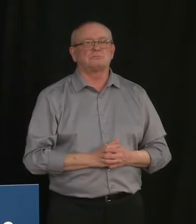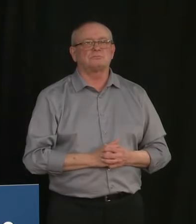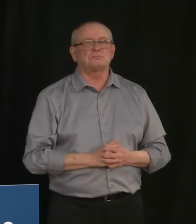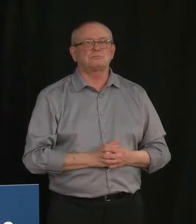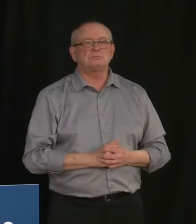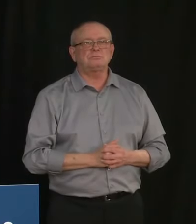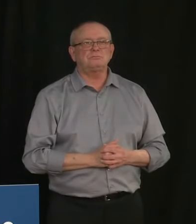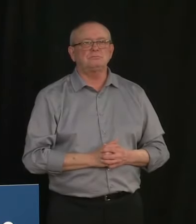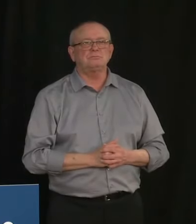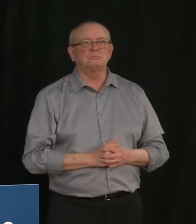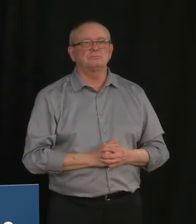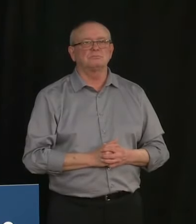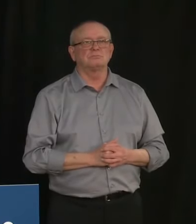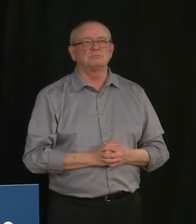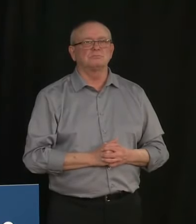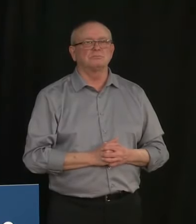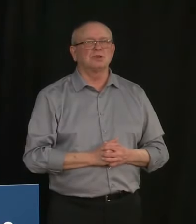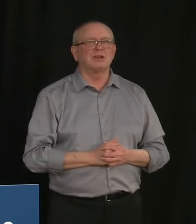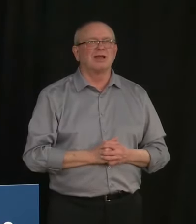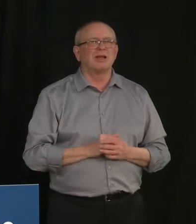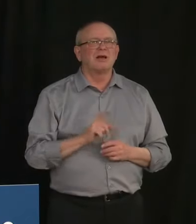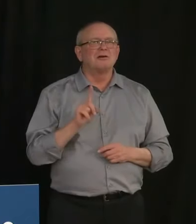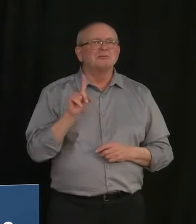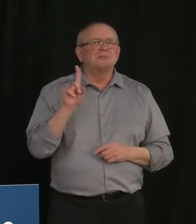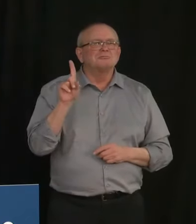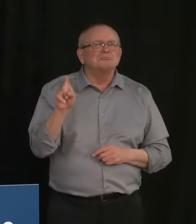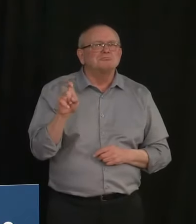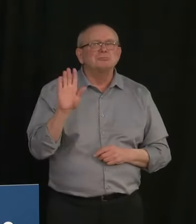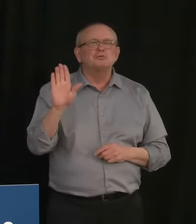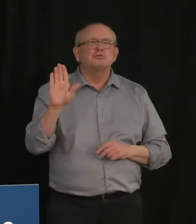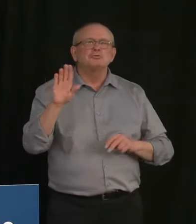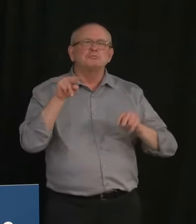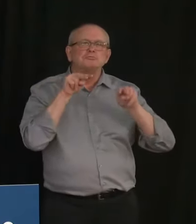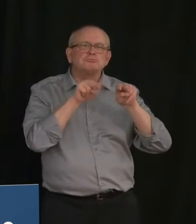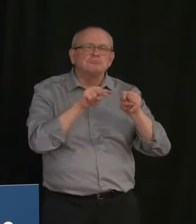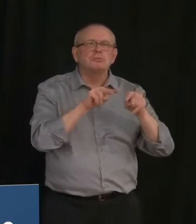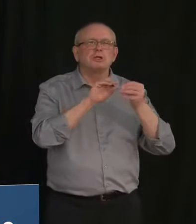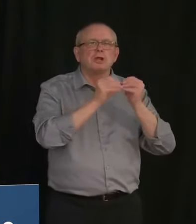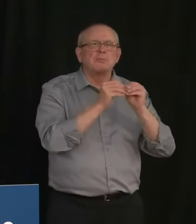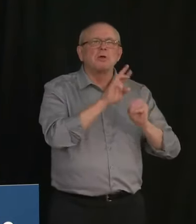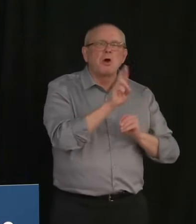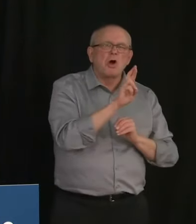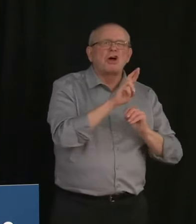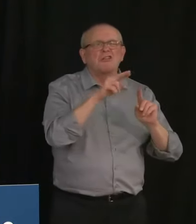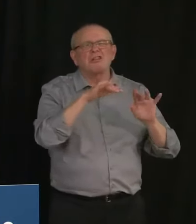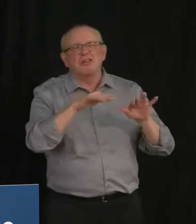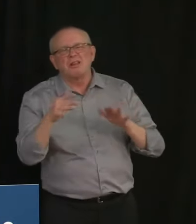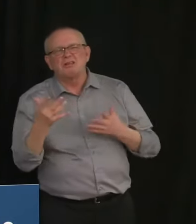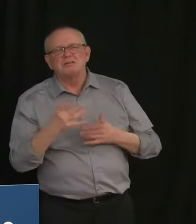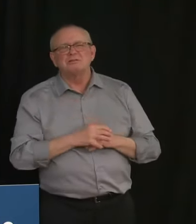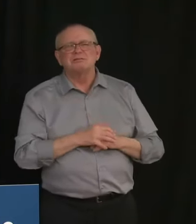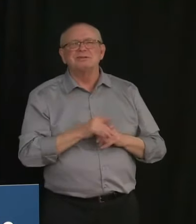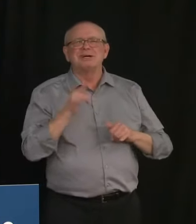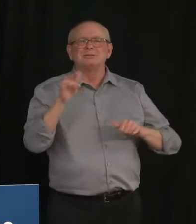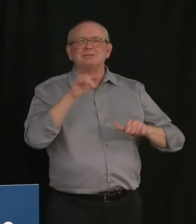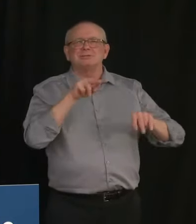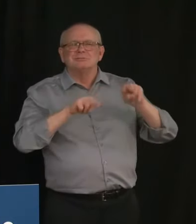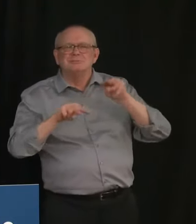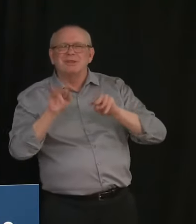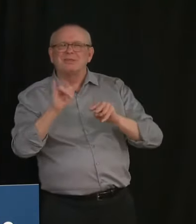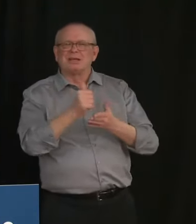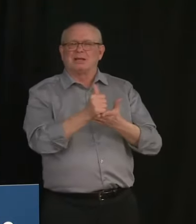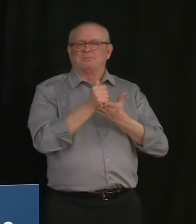other metrics, you mentioned case counts, R value, positivity rate, they will all factor into the reopening plans, but there have been no specifics released